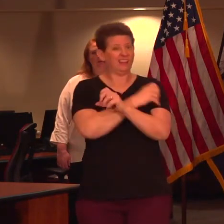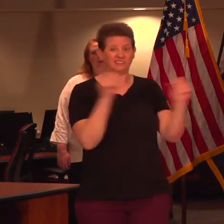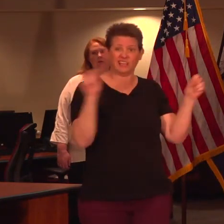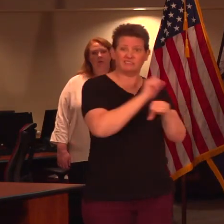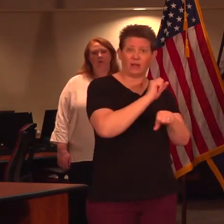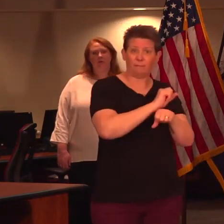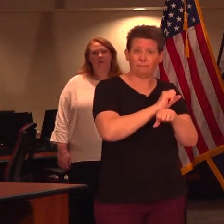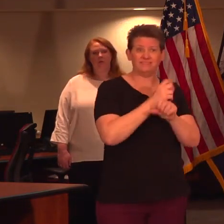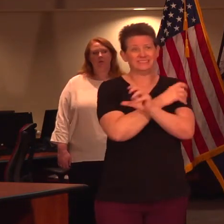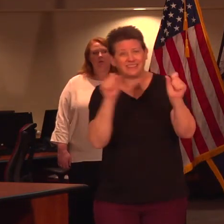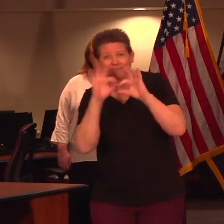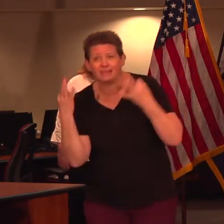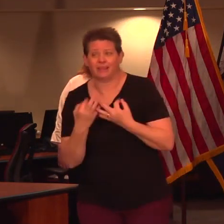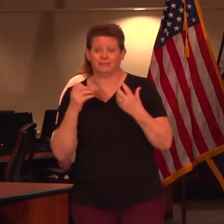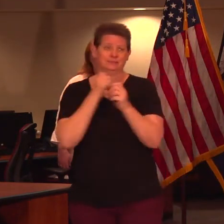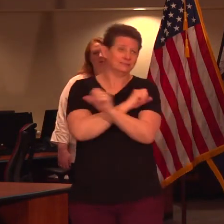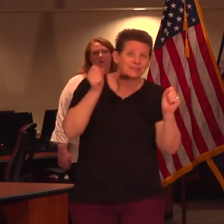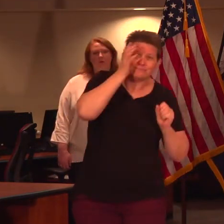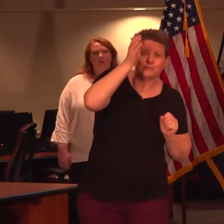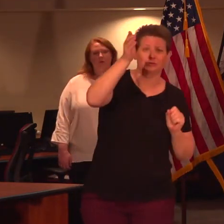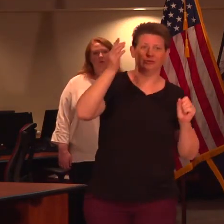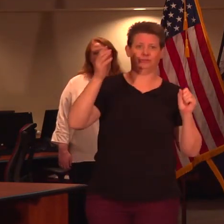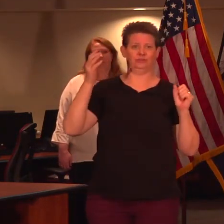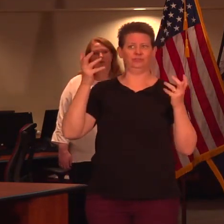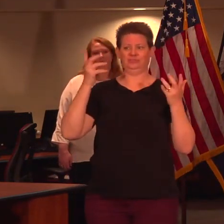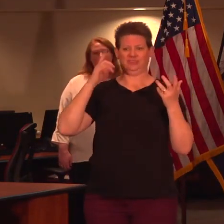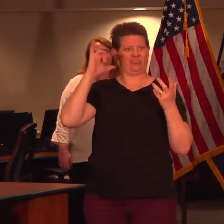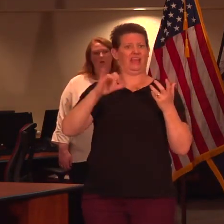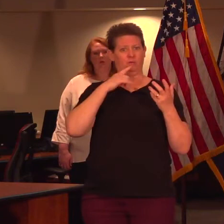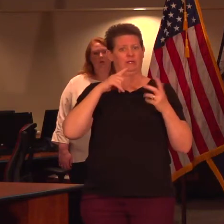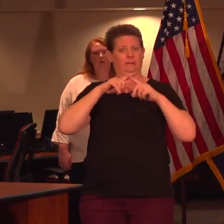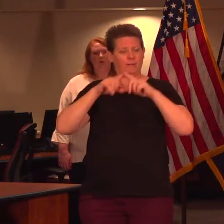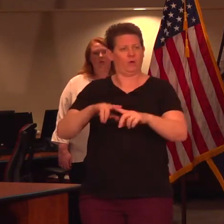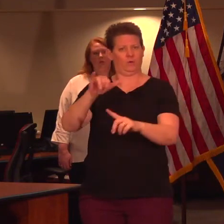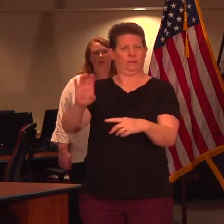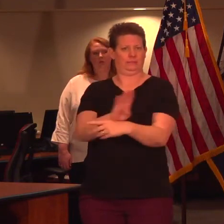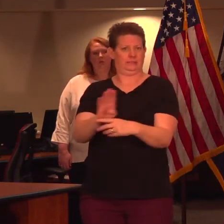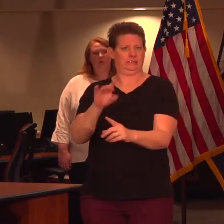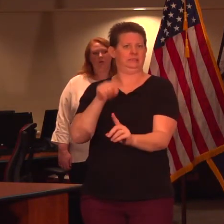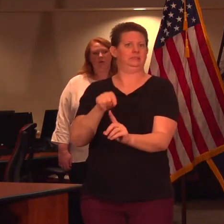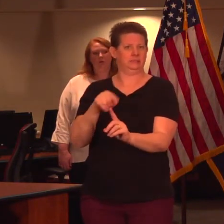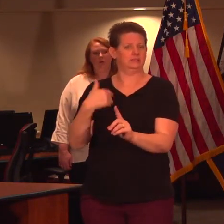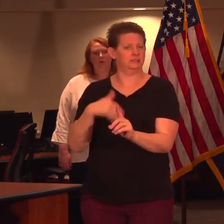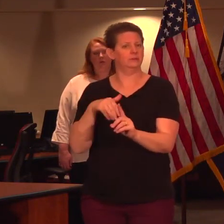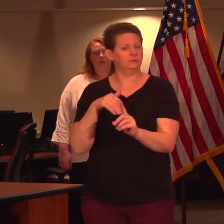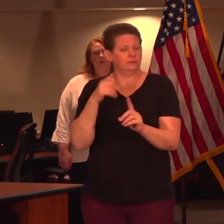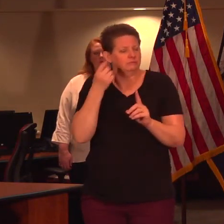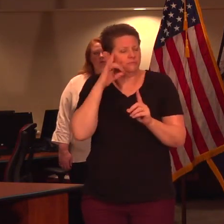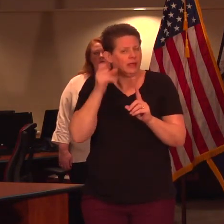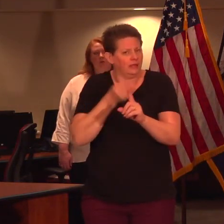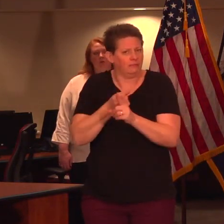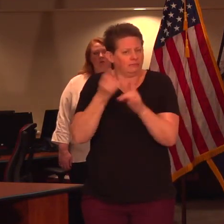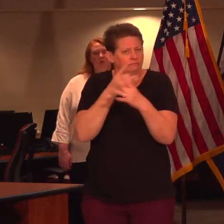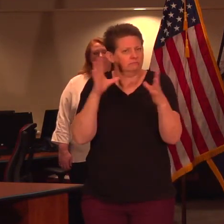and to save families and save the futures that are depending on these businesses that are so heavily hit and impacted by this virus.